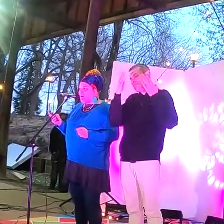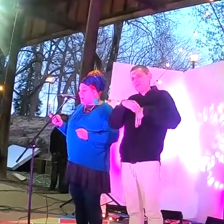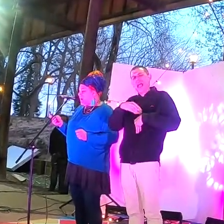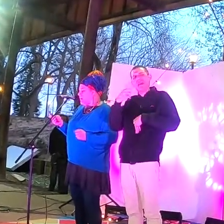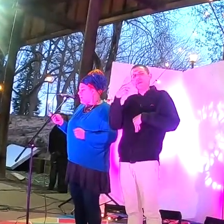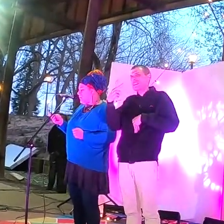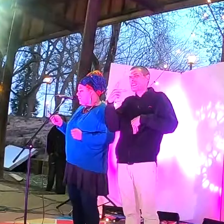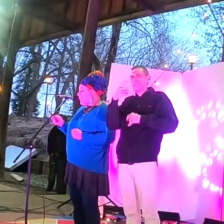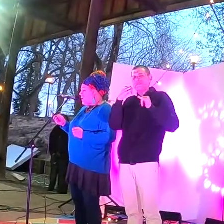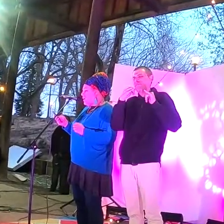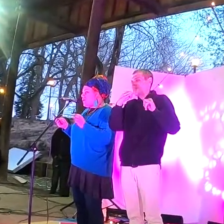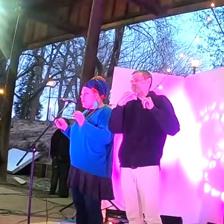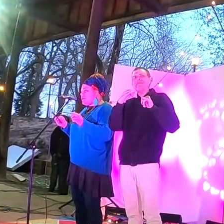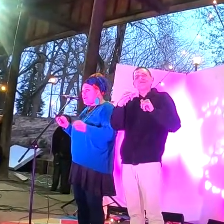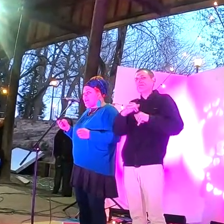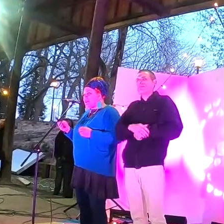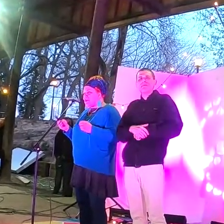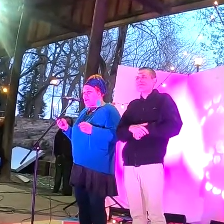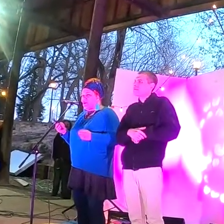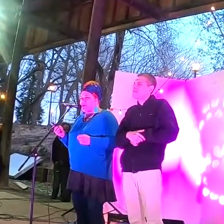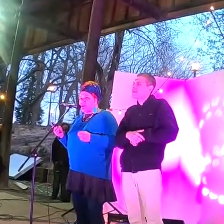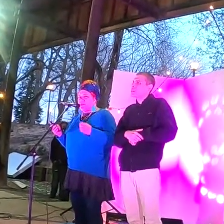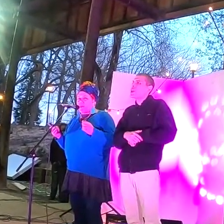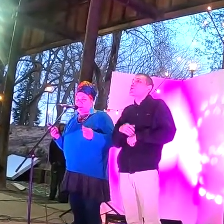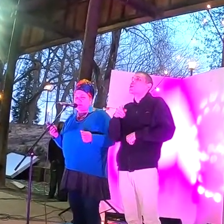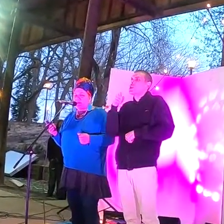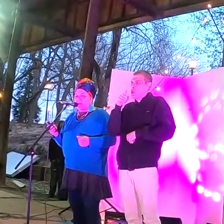you see me. You see in